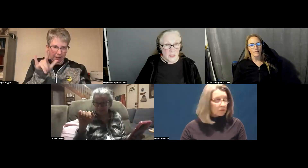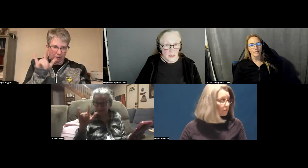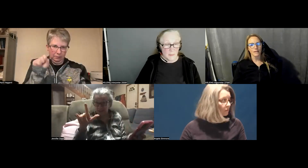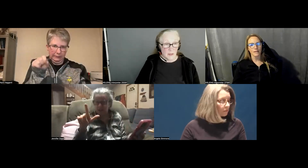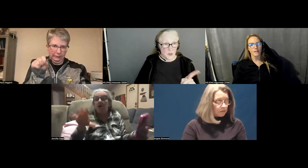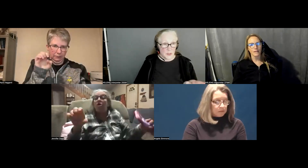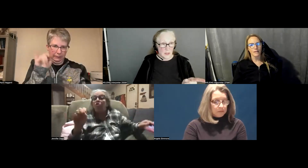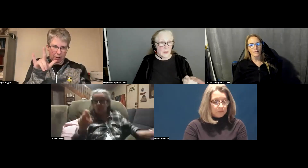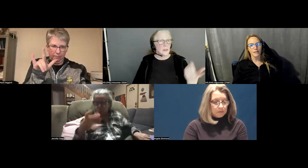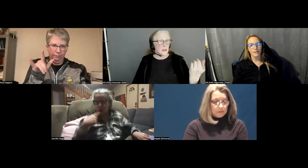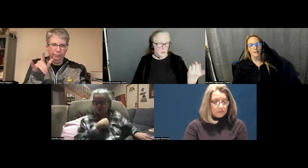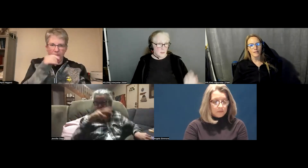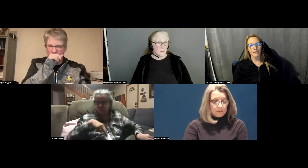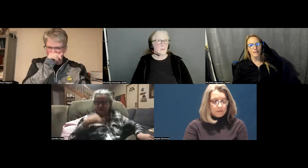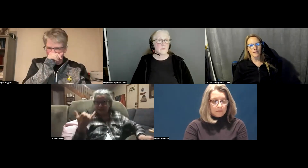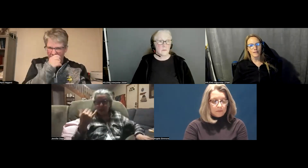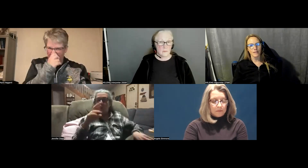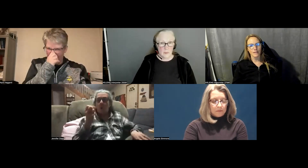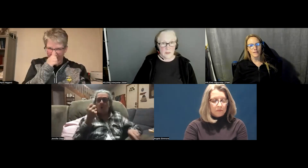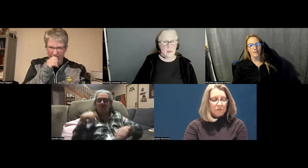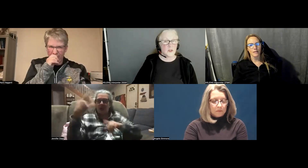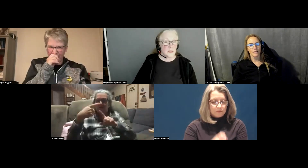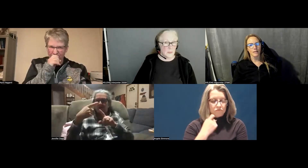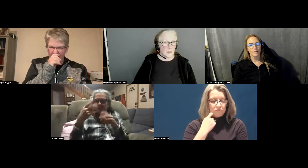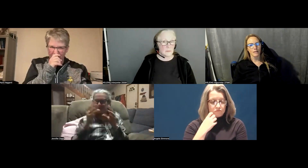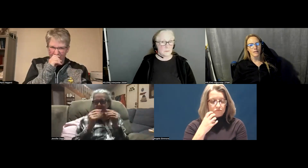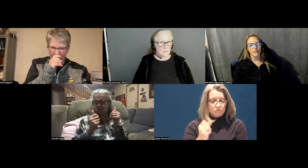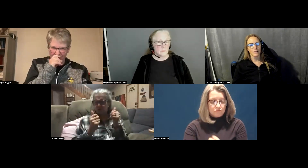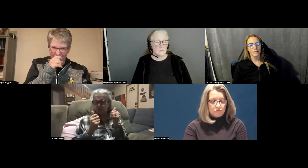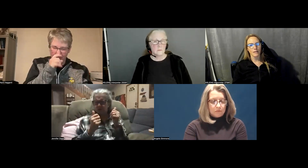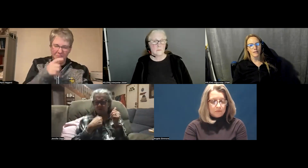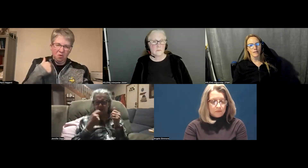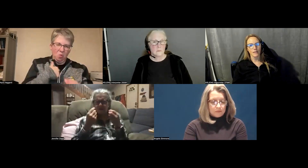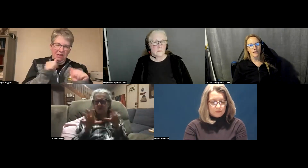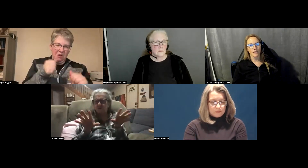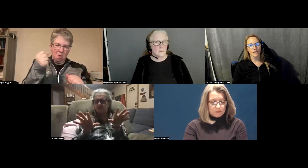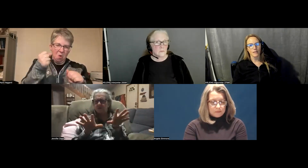And you did email it. You just emailed it? Yes. I just emailed it.